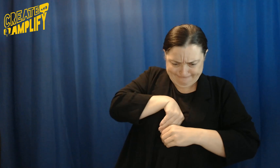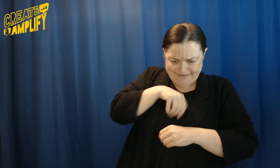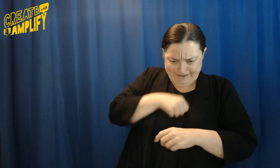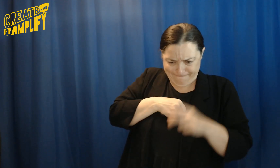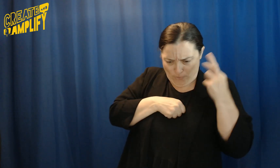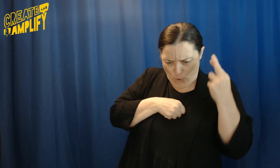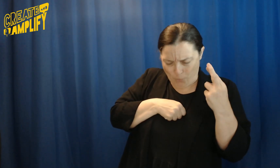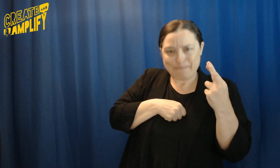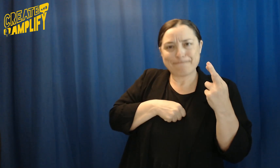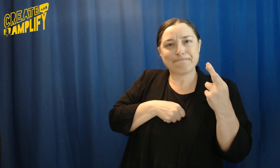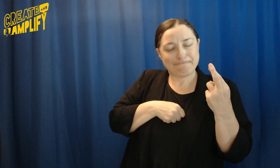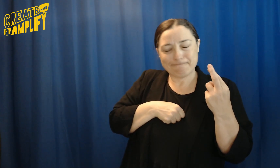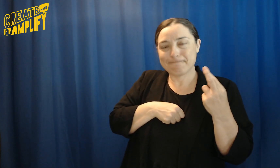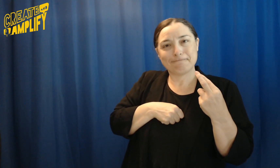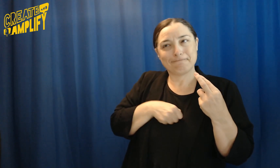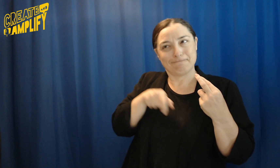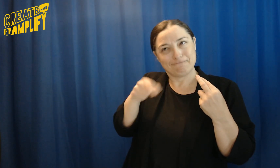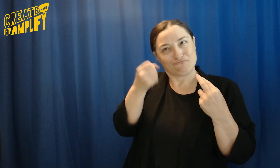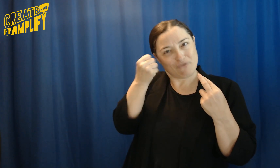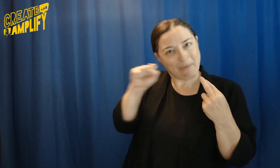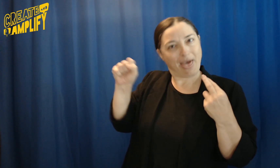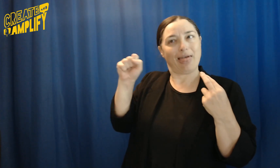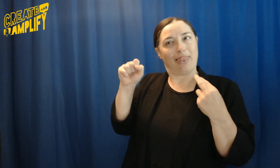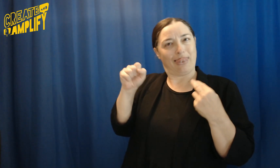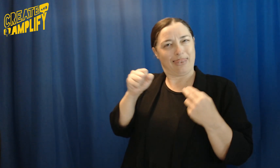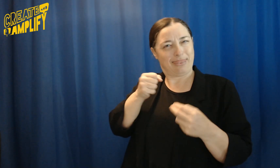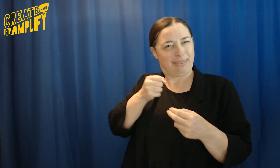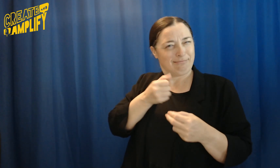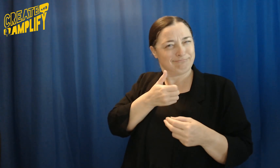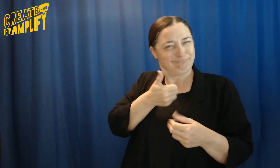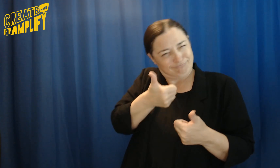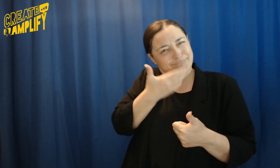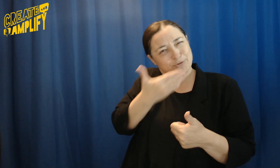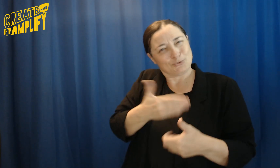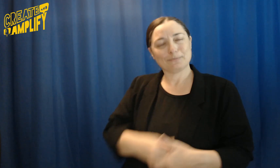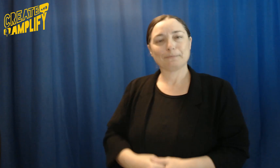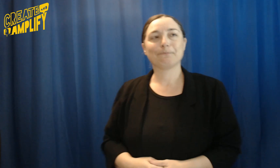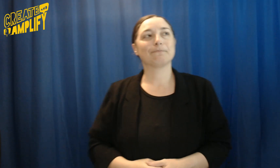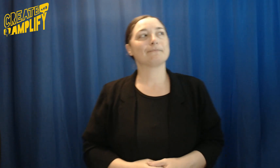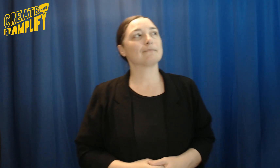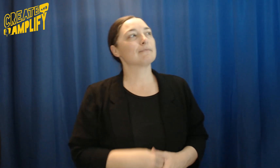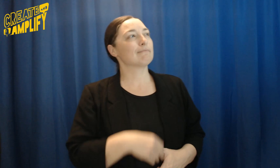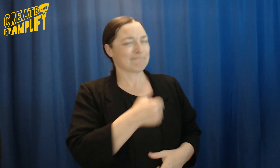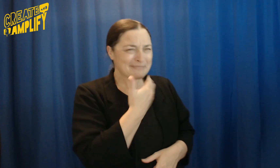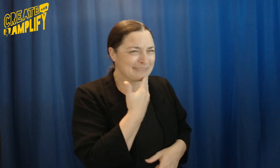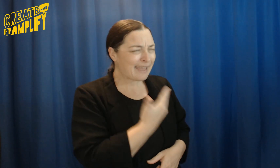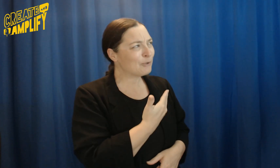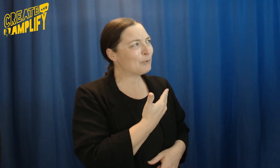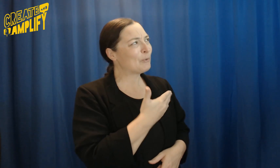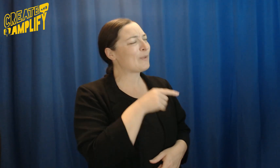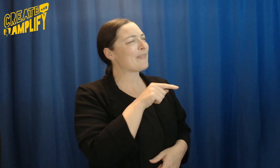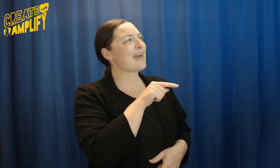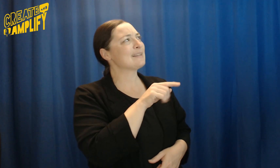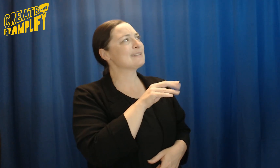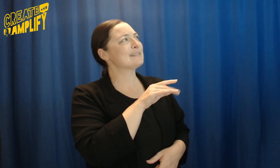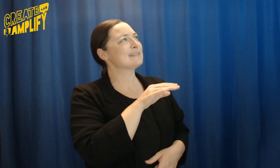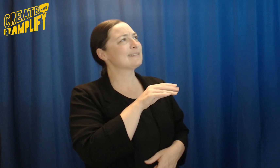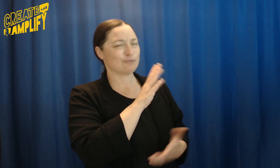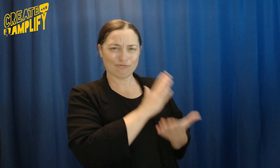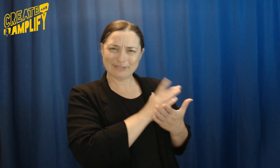That's beautiful. Oh, thank you. I just want to sort of respond to that as well because that's a really important point, that